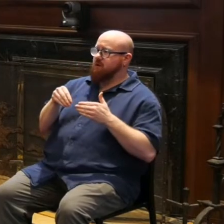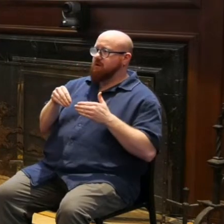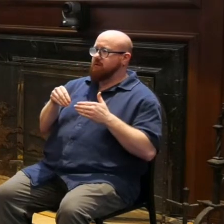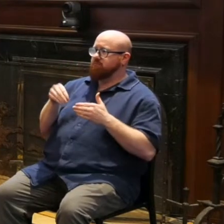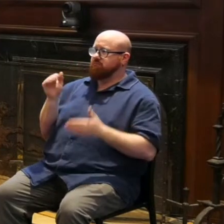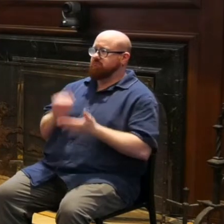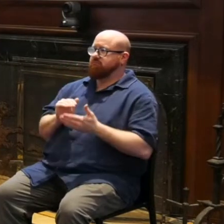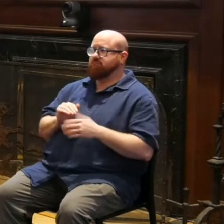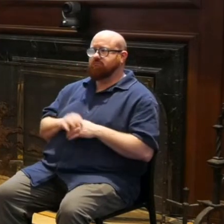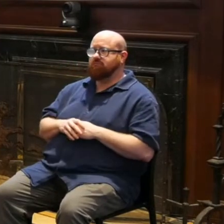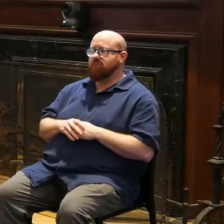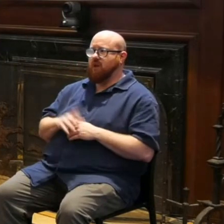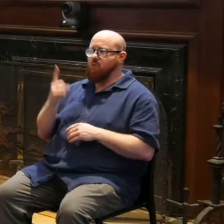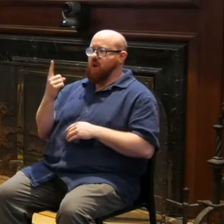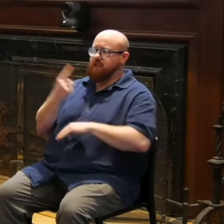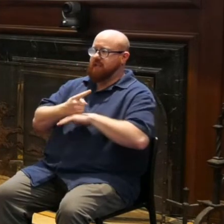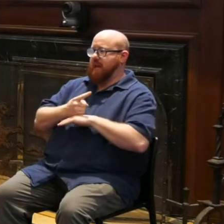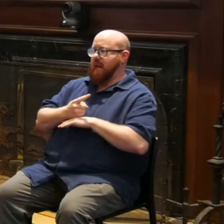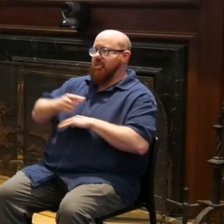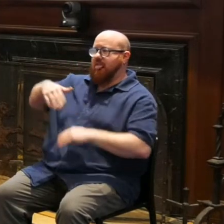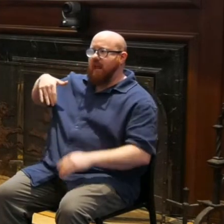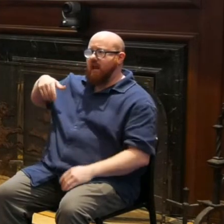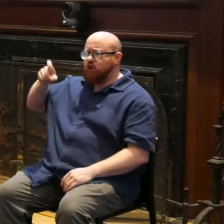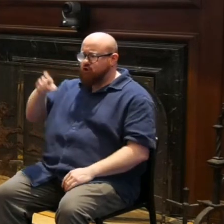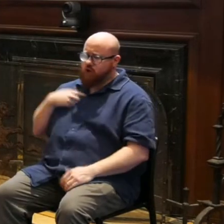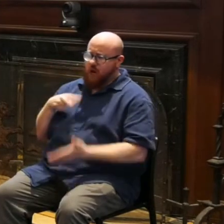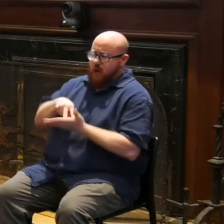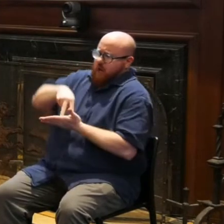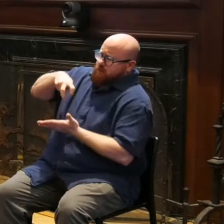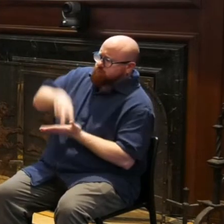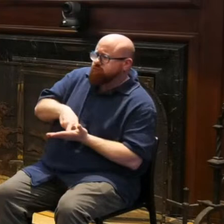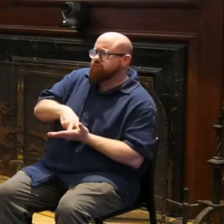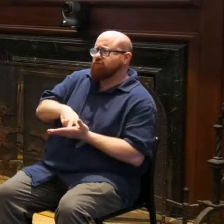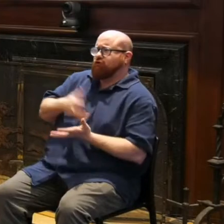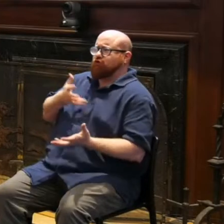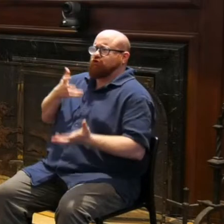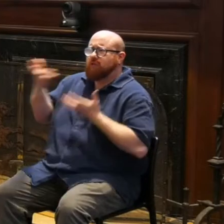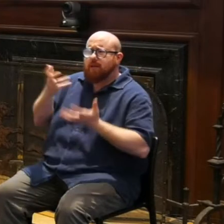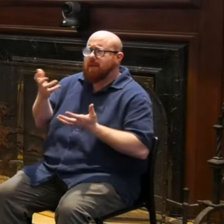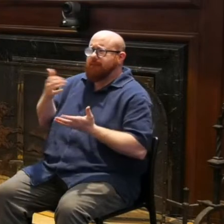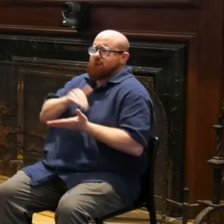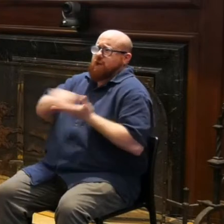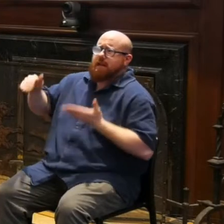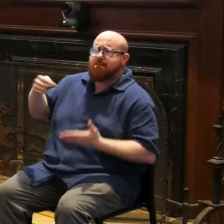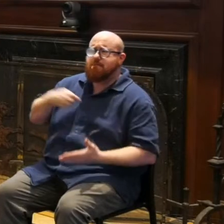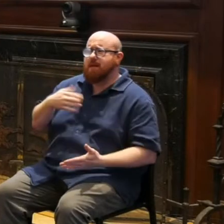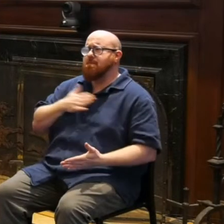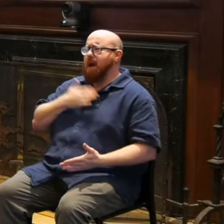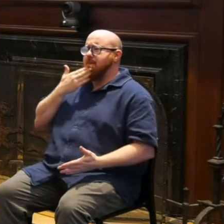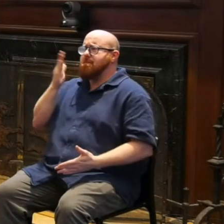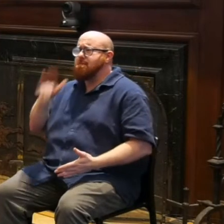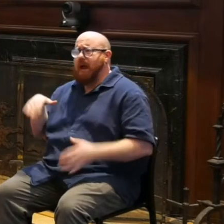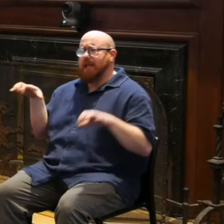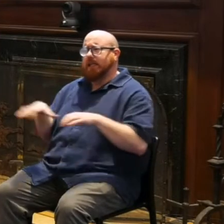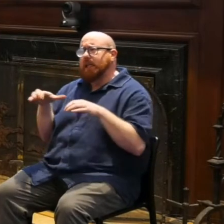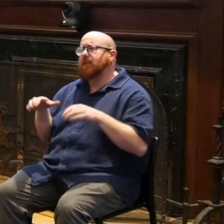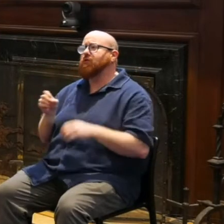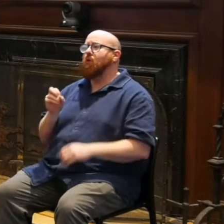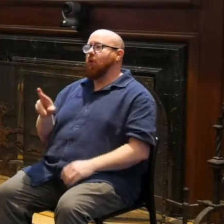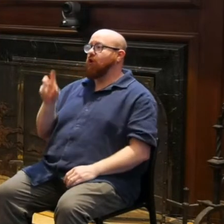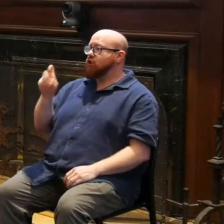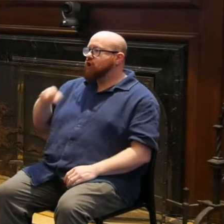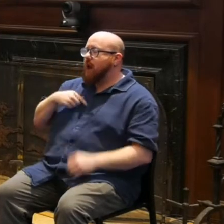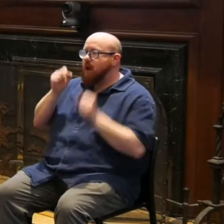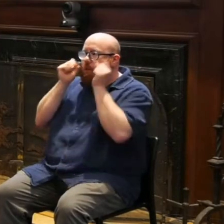drop down to my knees screaming, "Forgive me for all my bad deeds"? Or shall I open my